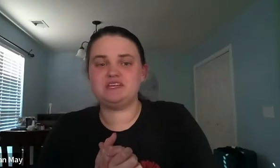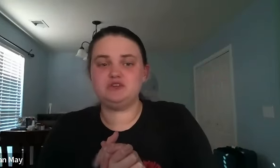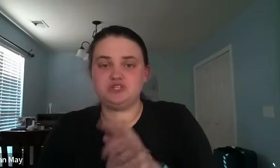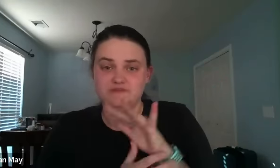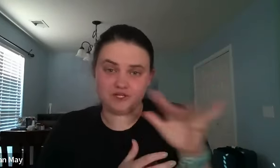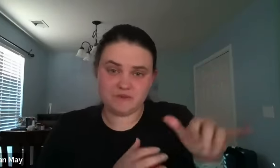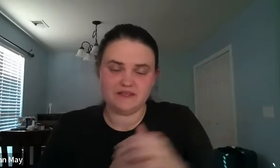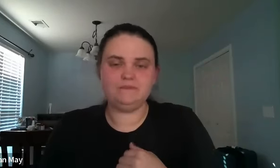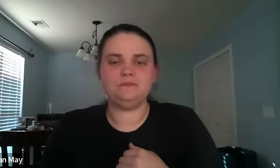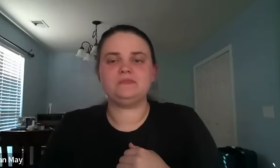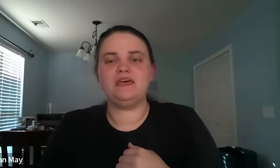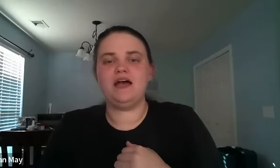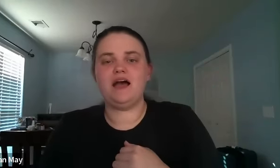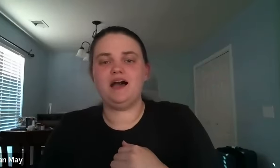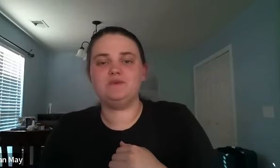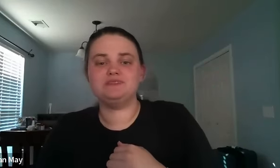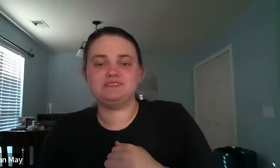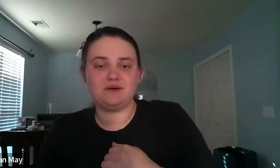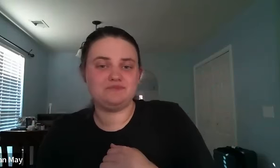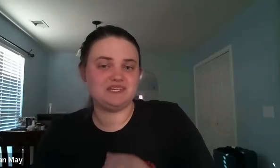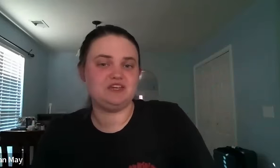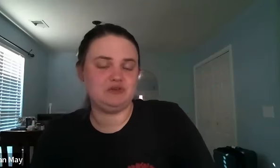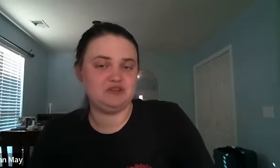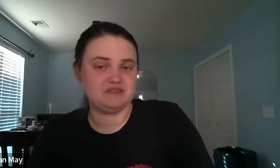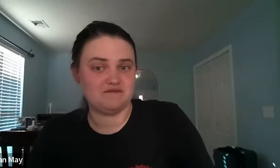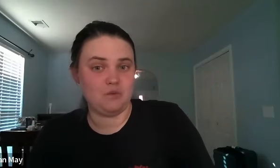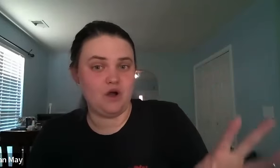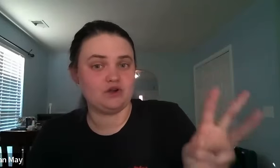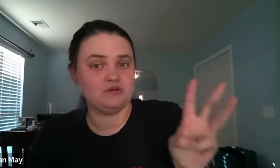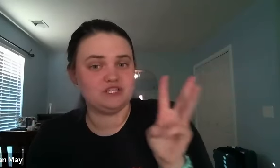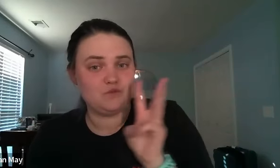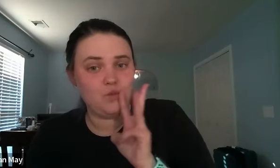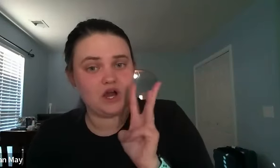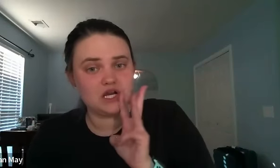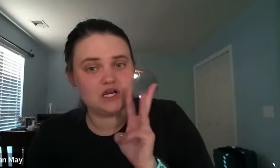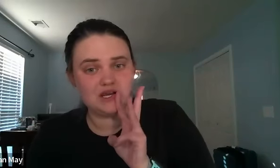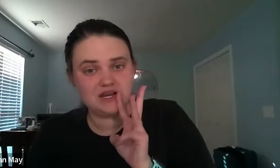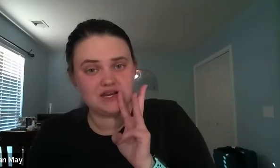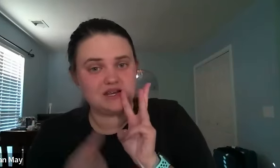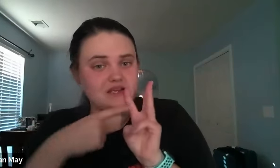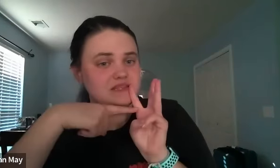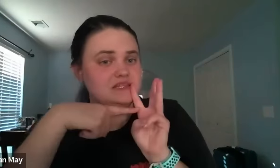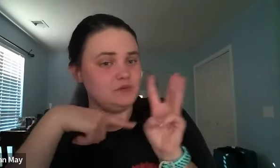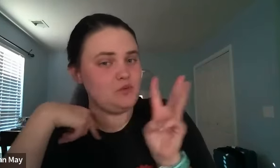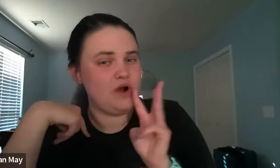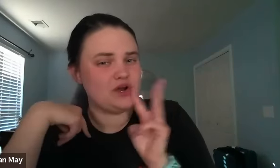you just finger spell it. Some say you can do the sign for water, which is water, the W